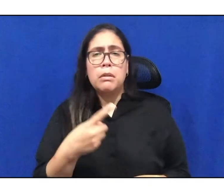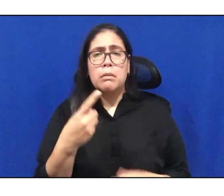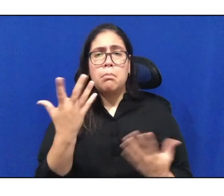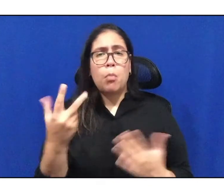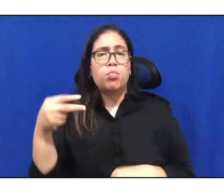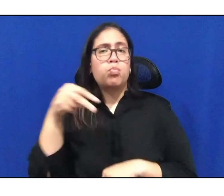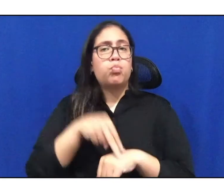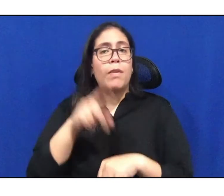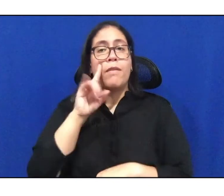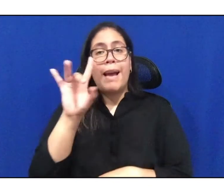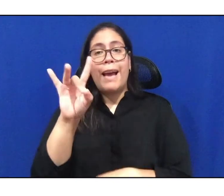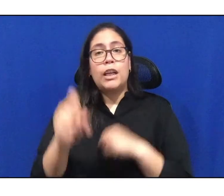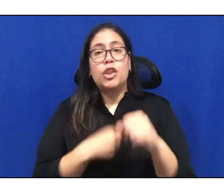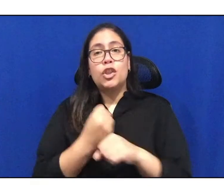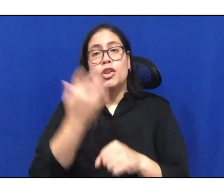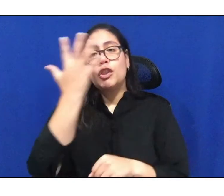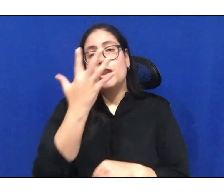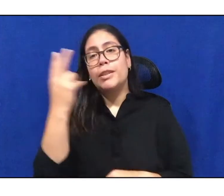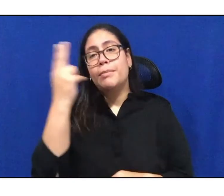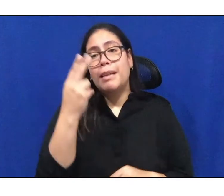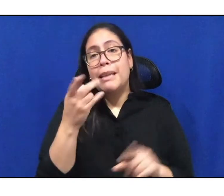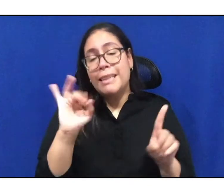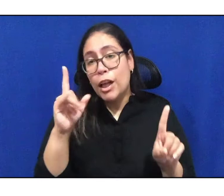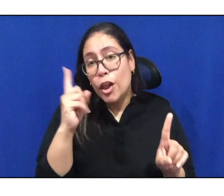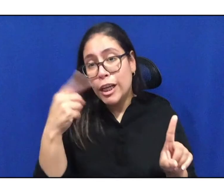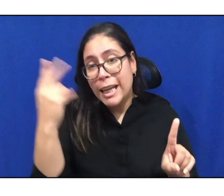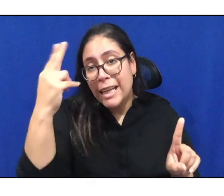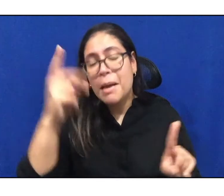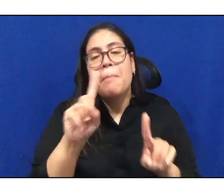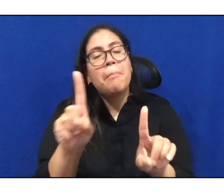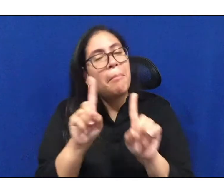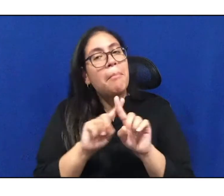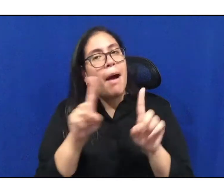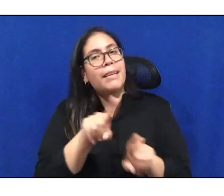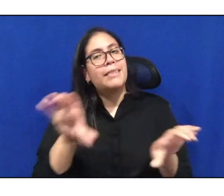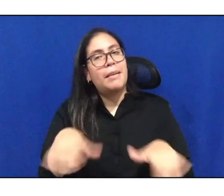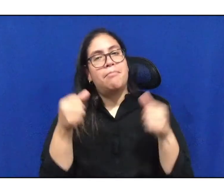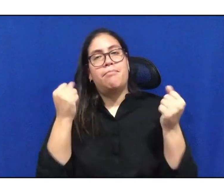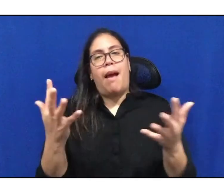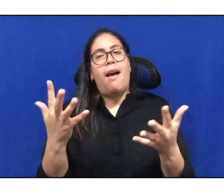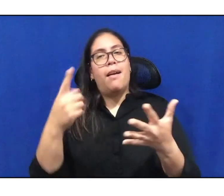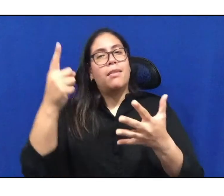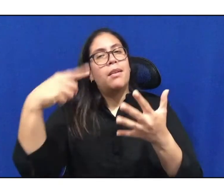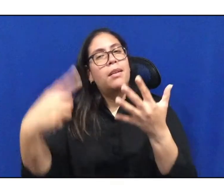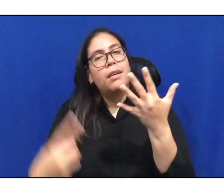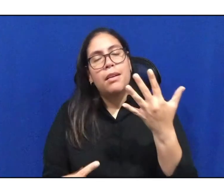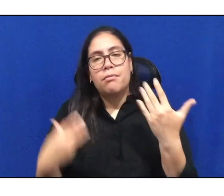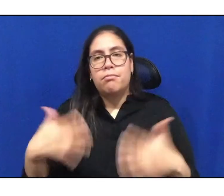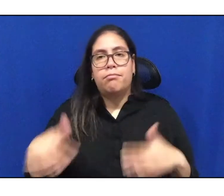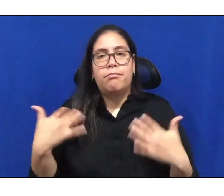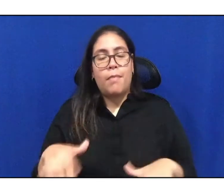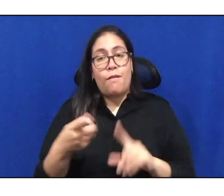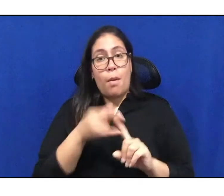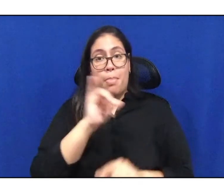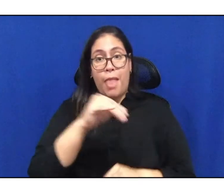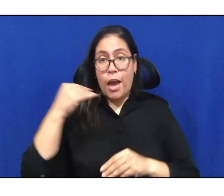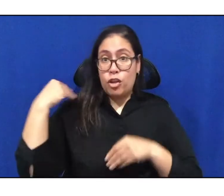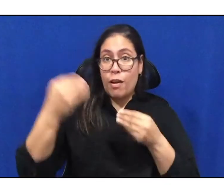8 years and looked pretty. He did look pretty, but he did a lot of stuff. But nonetheless, but he, for that generation, for my